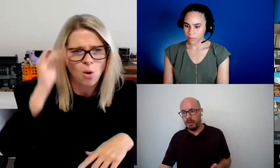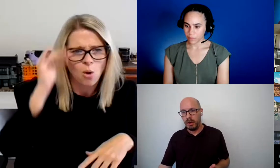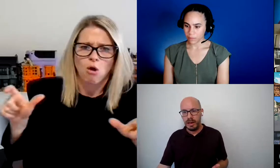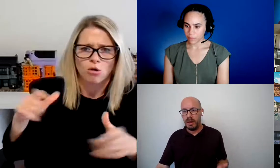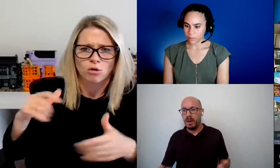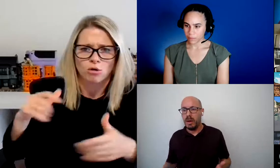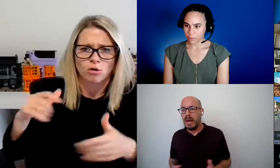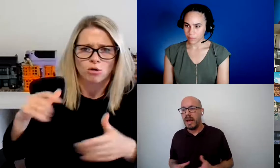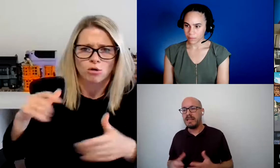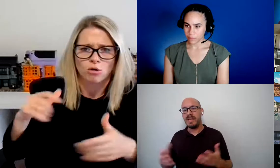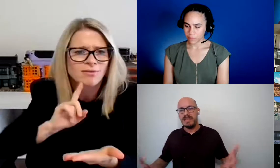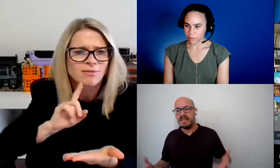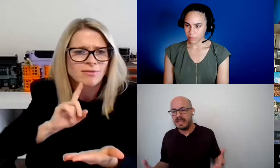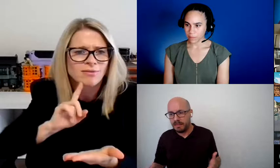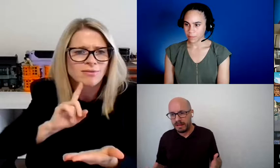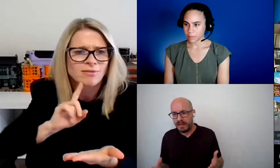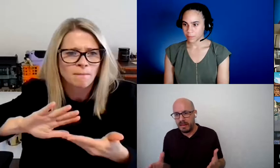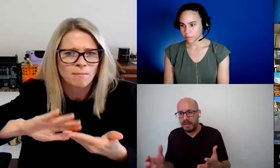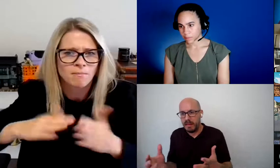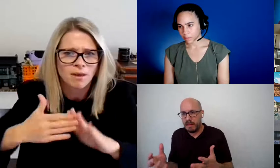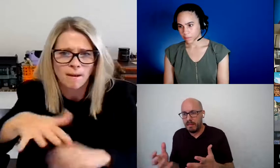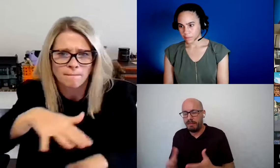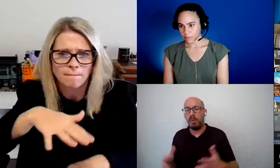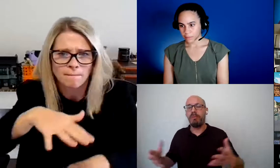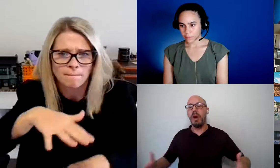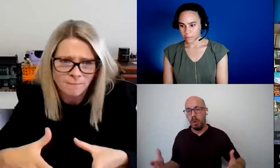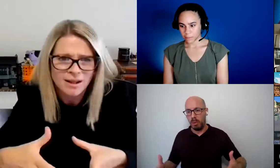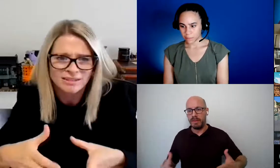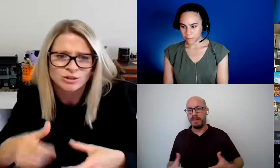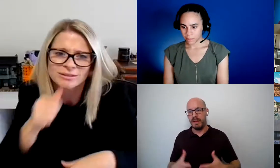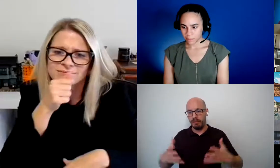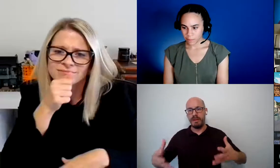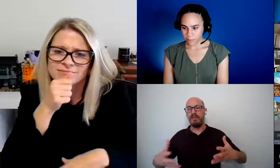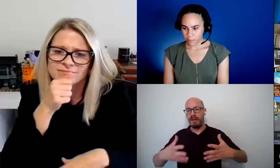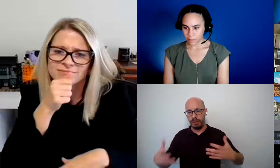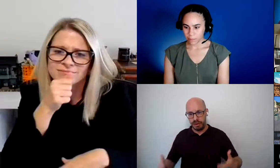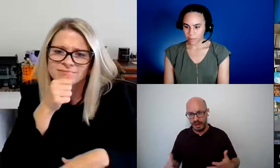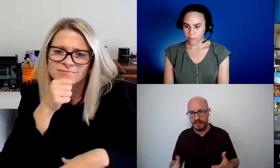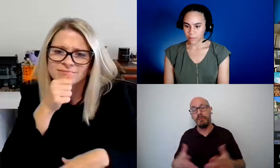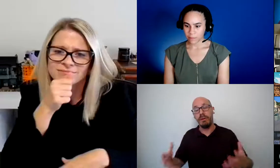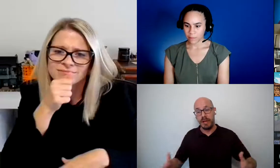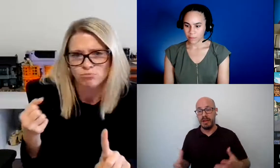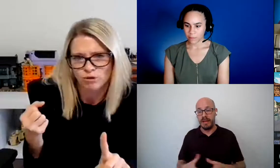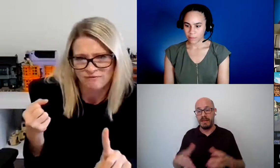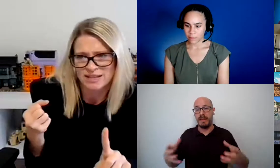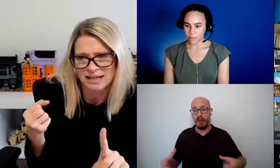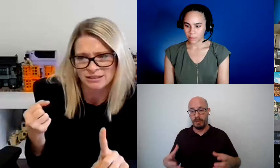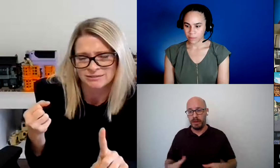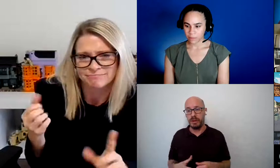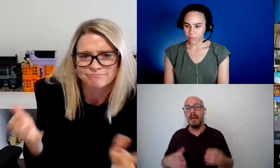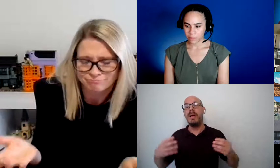Right? It doesn't seem that folks know that there's this differentiation in the Deaf population